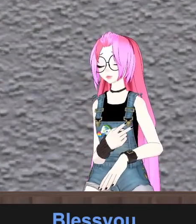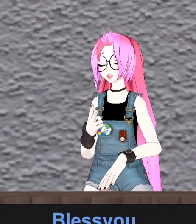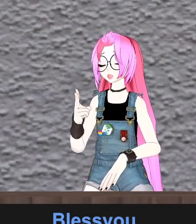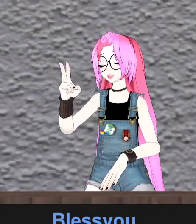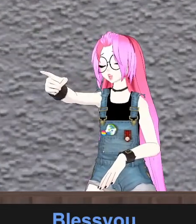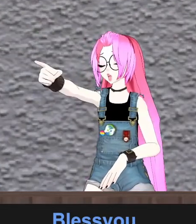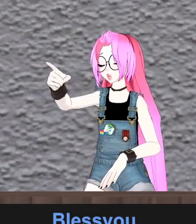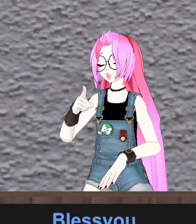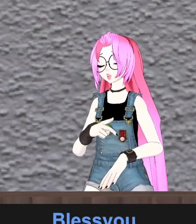And now, Sha, you can go.